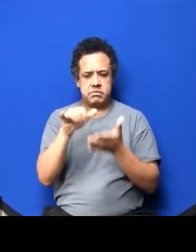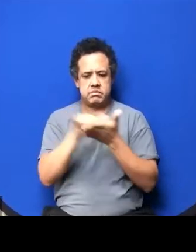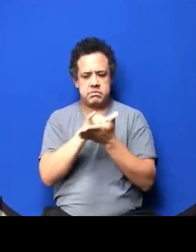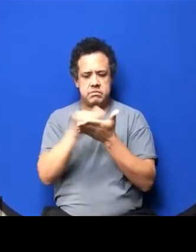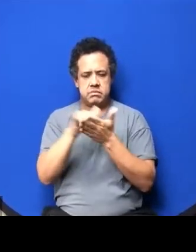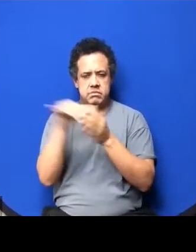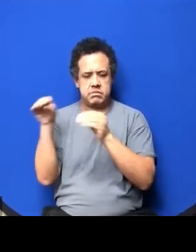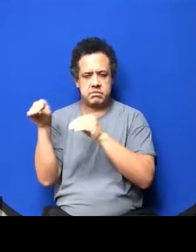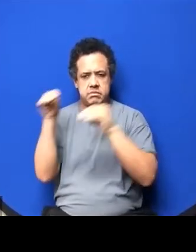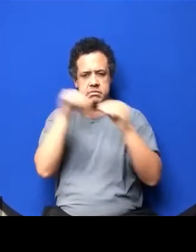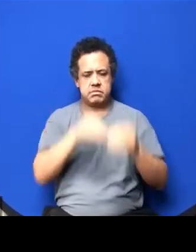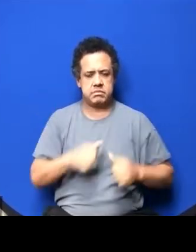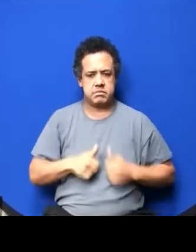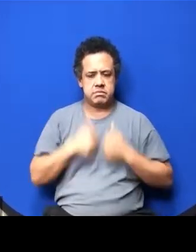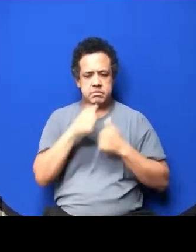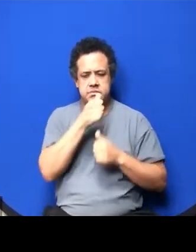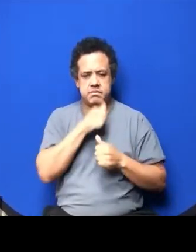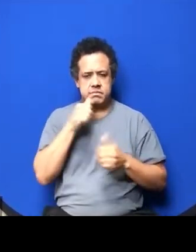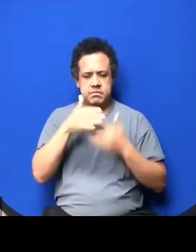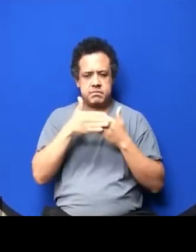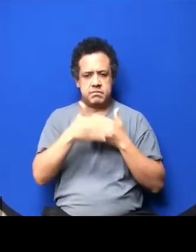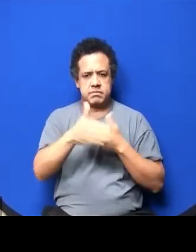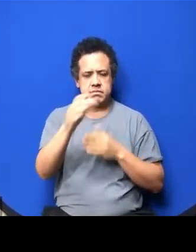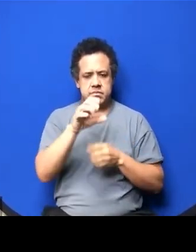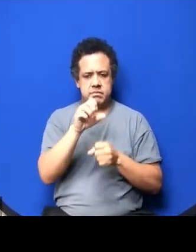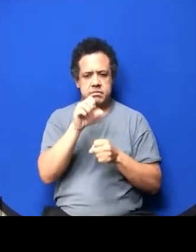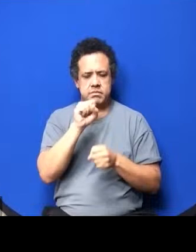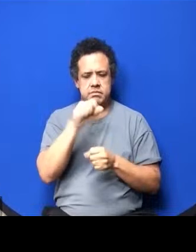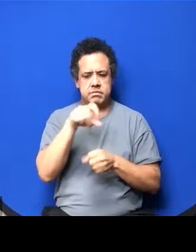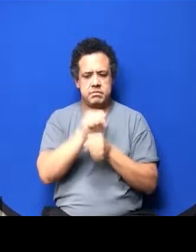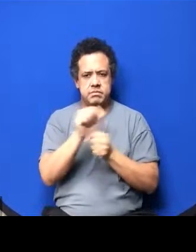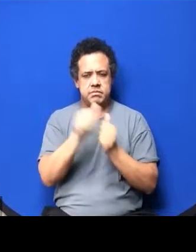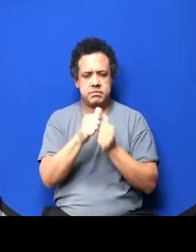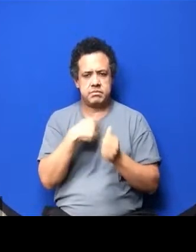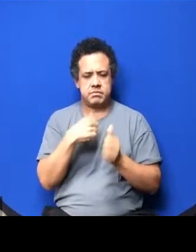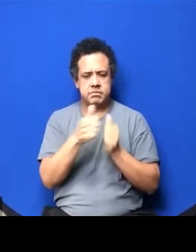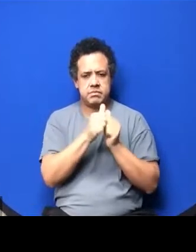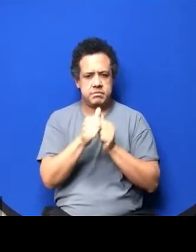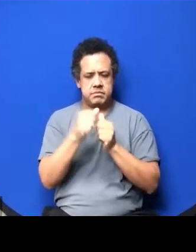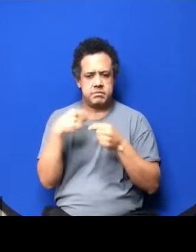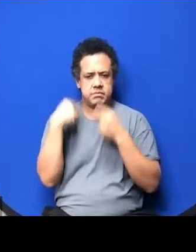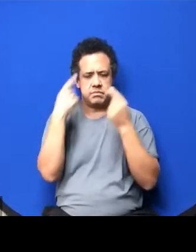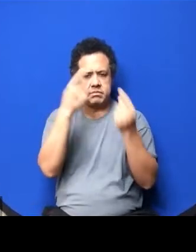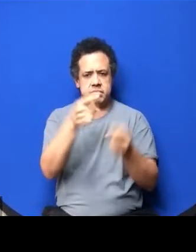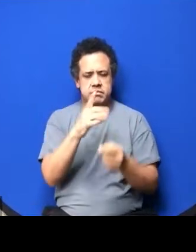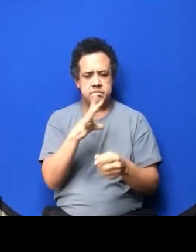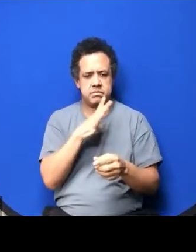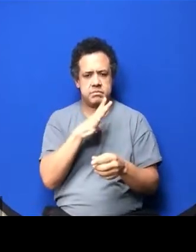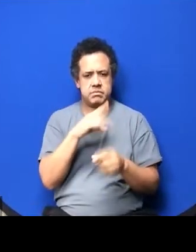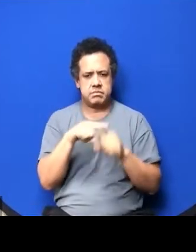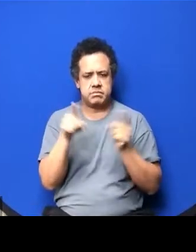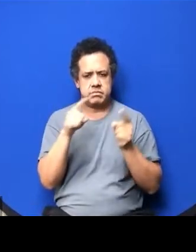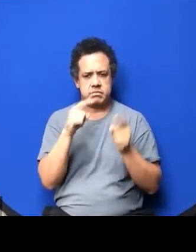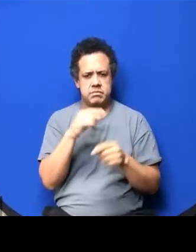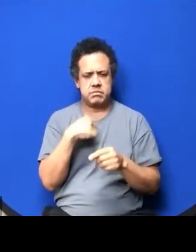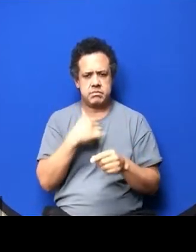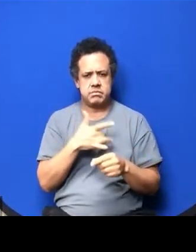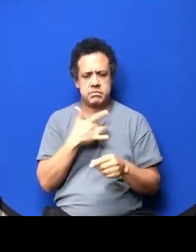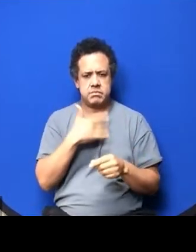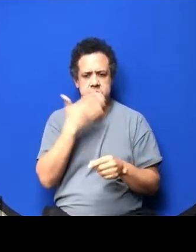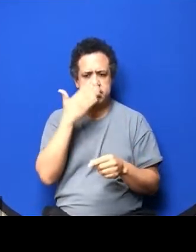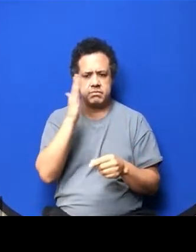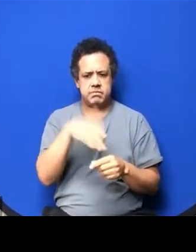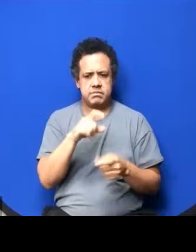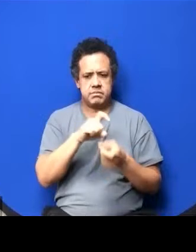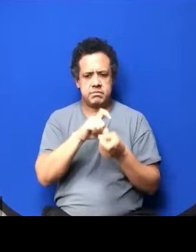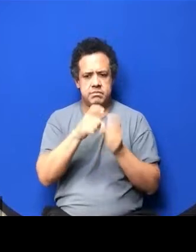My name sign is V on the right side of my head. I moved here from New York and have been in Arizona for a while.